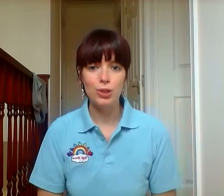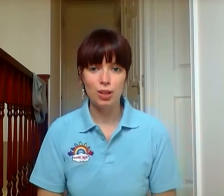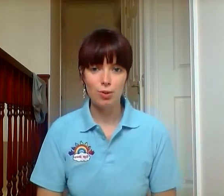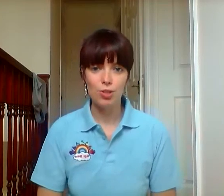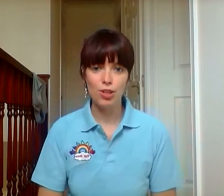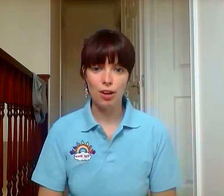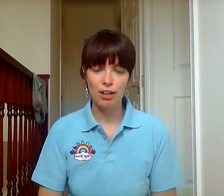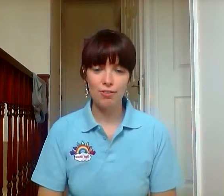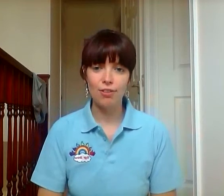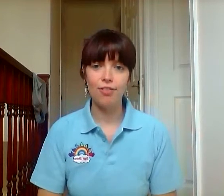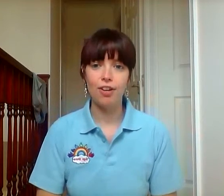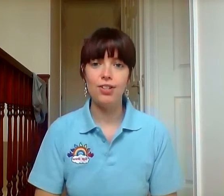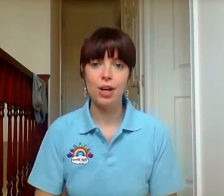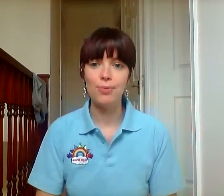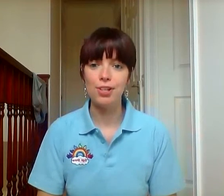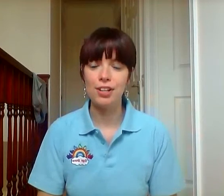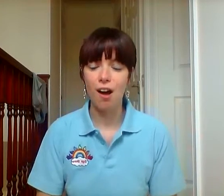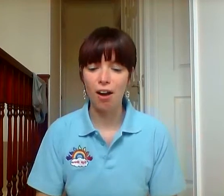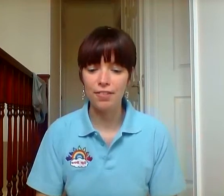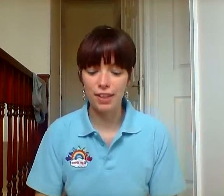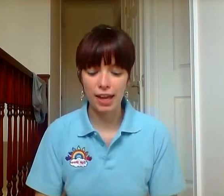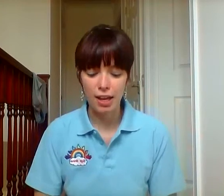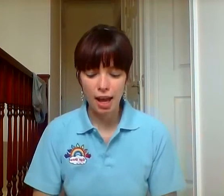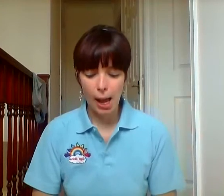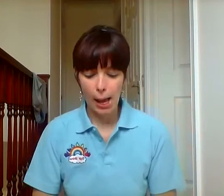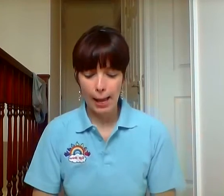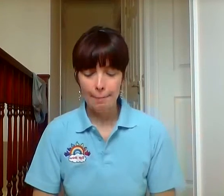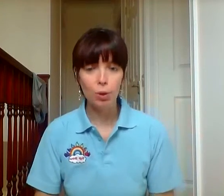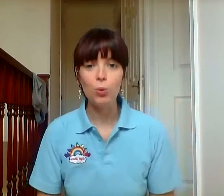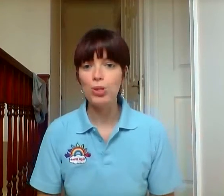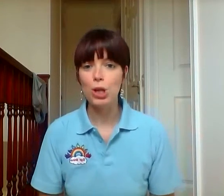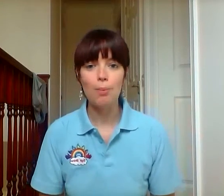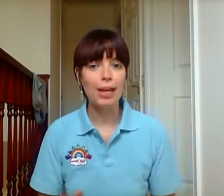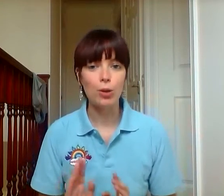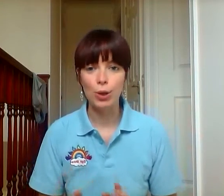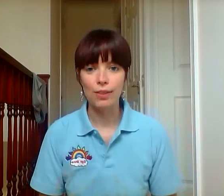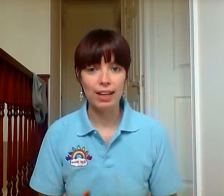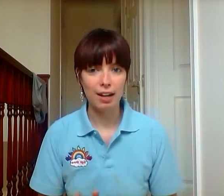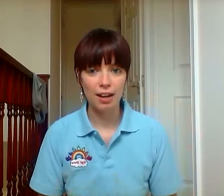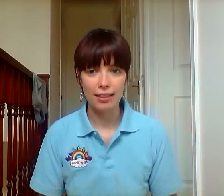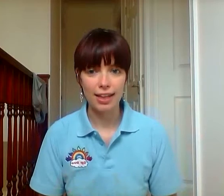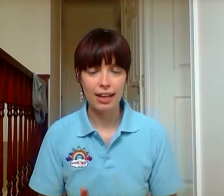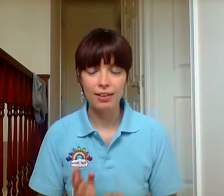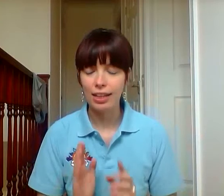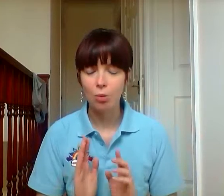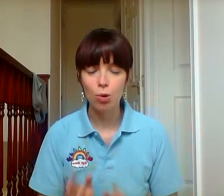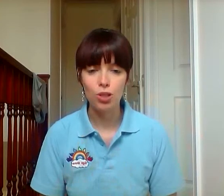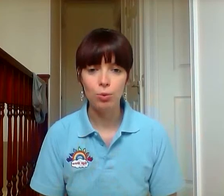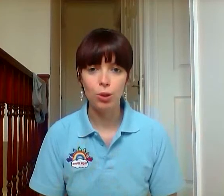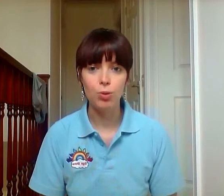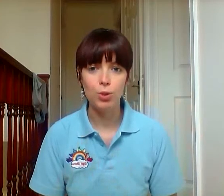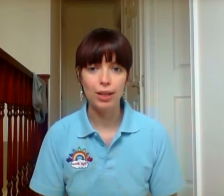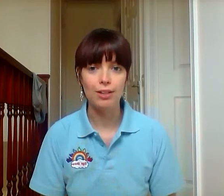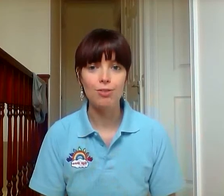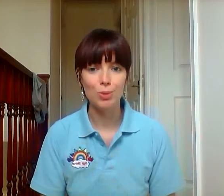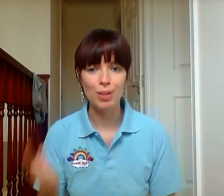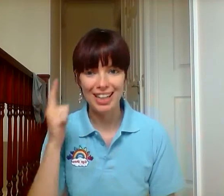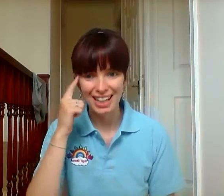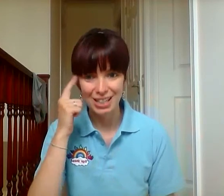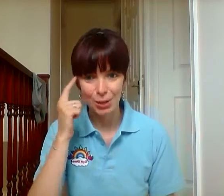child sign for the first time just after that. But all the time they are looking, they are learning, they are watching what you are doing, and trust me, it is going